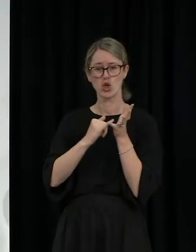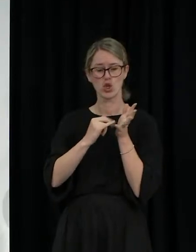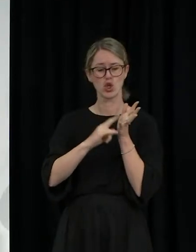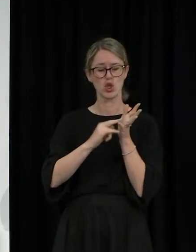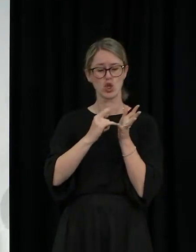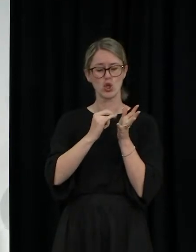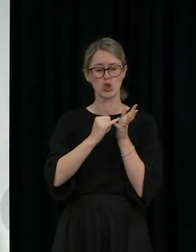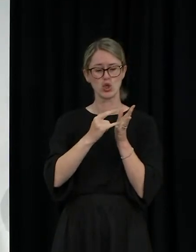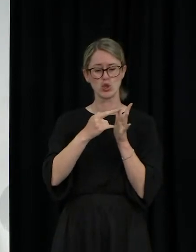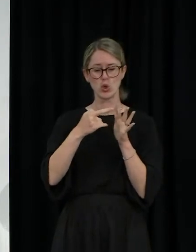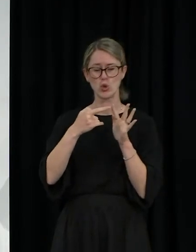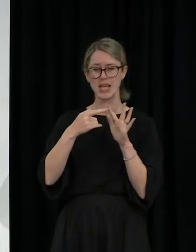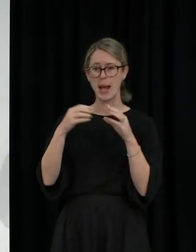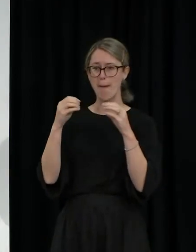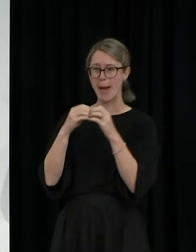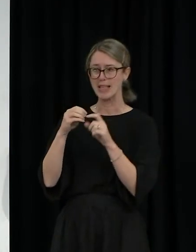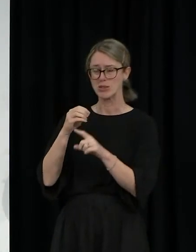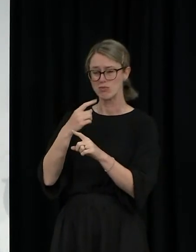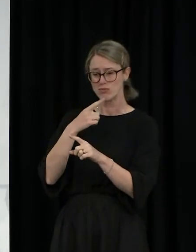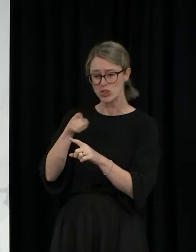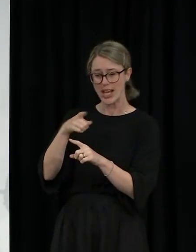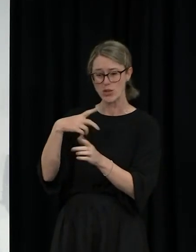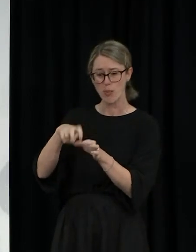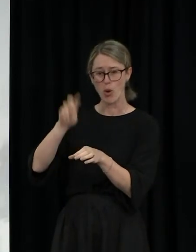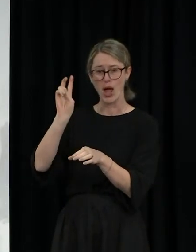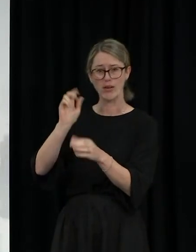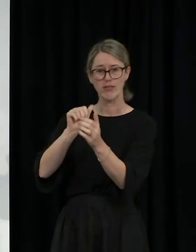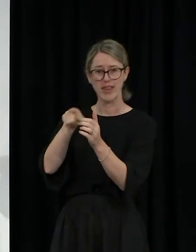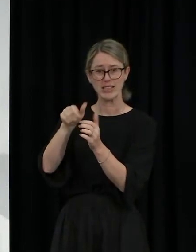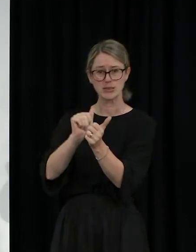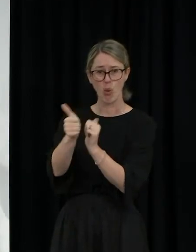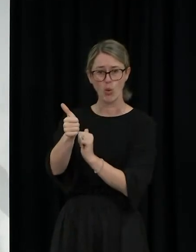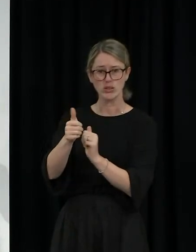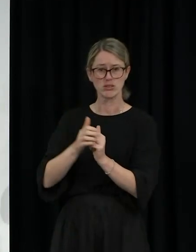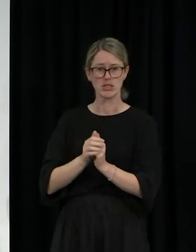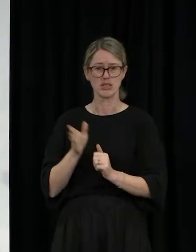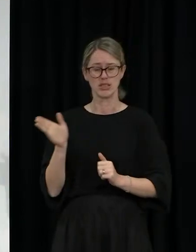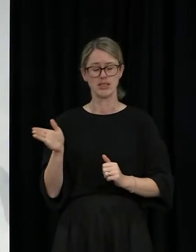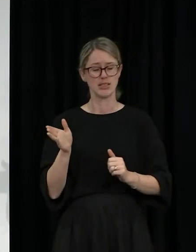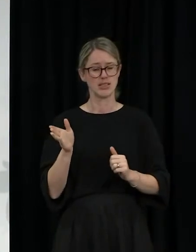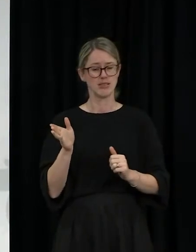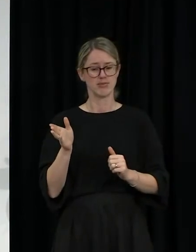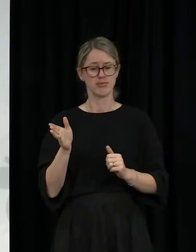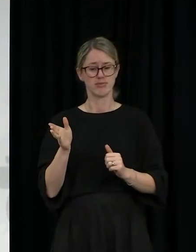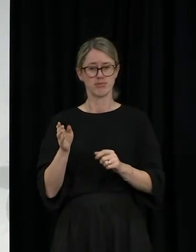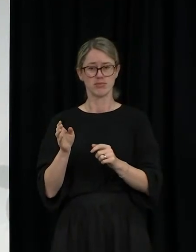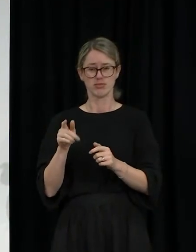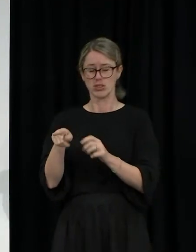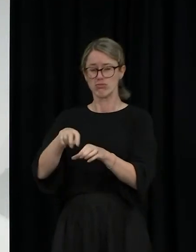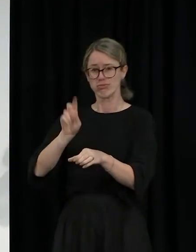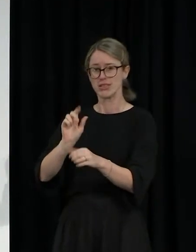the Women's Big Bash? Yeah, and I'm hugely sympathetic to Susie and to others sports people